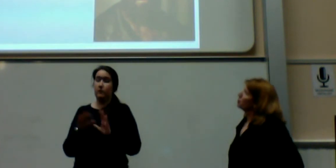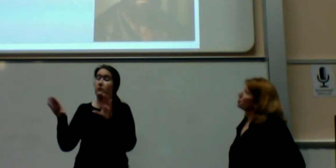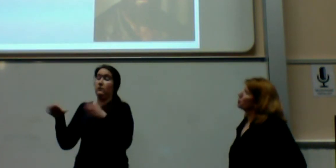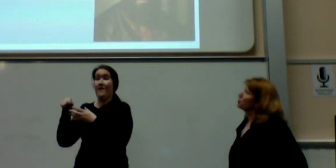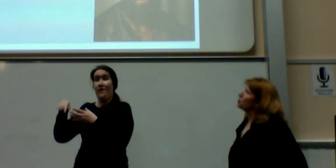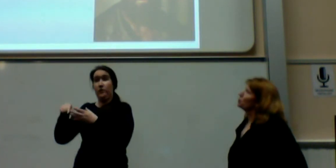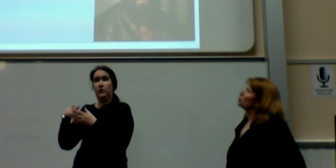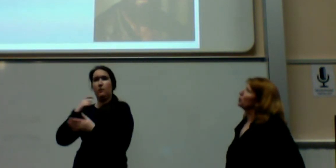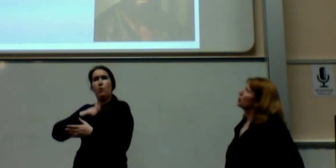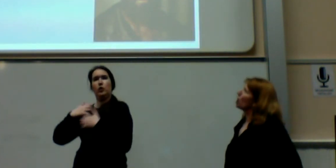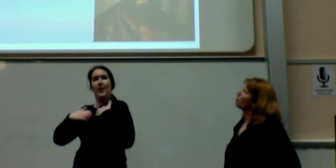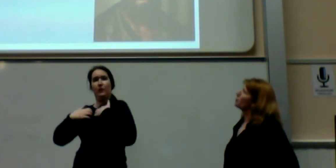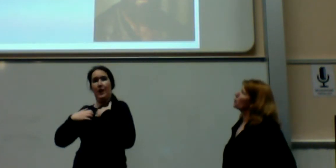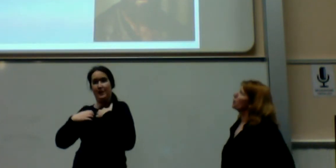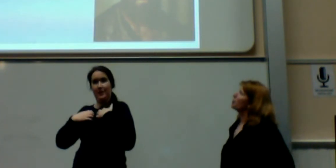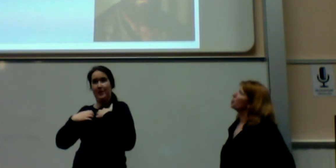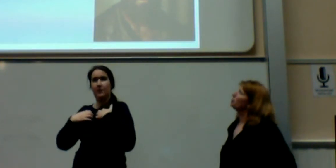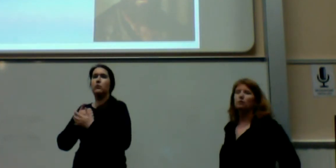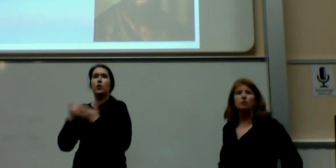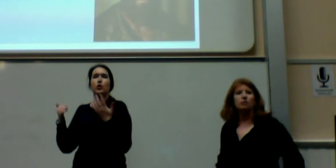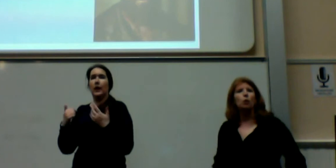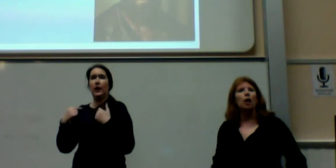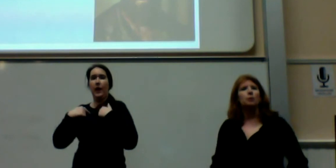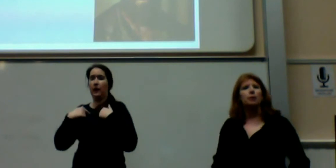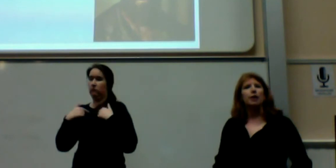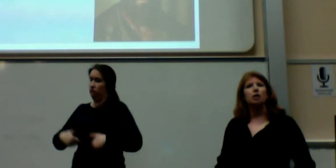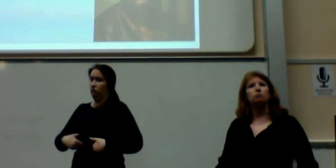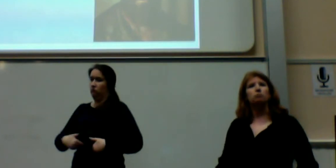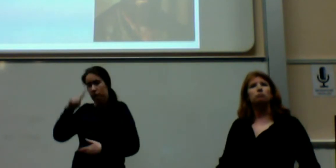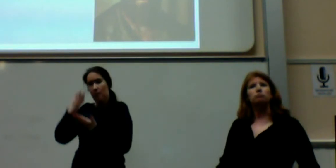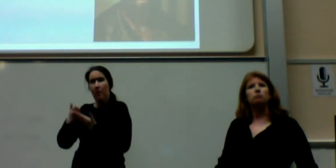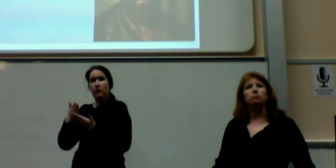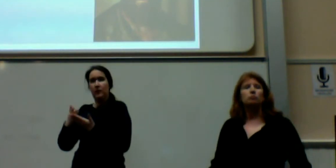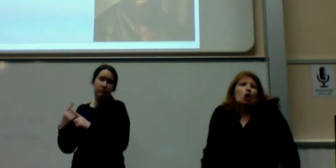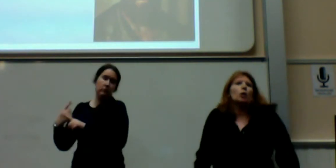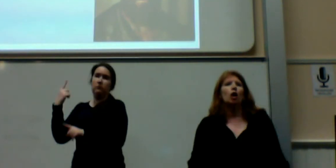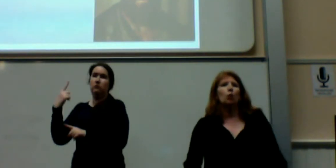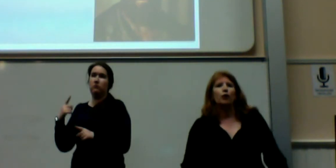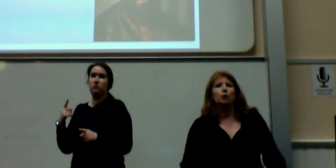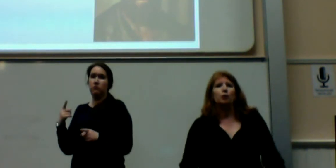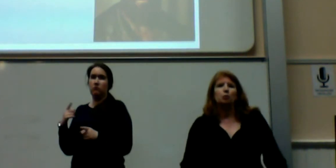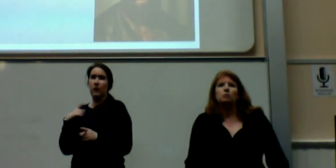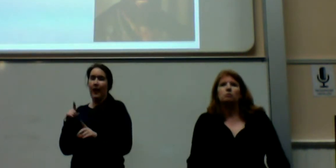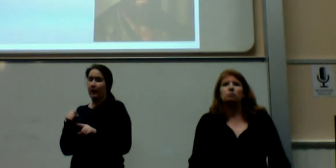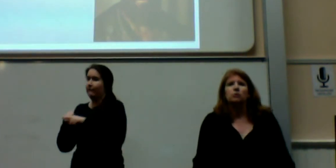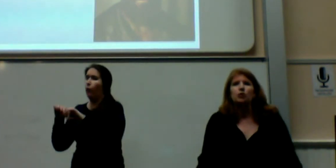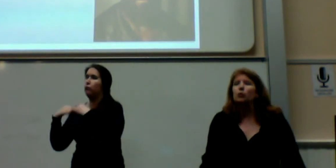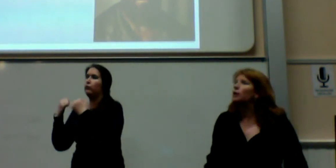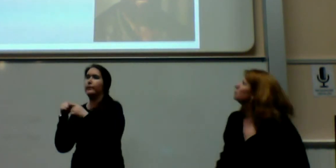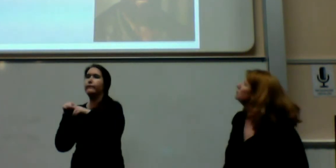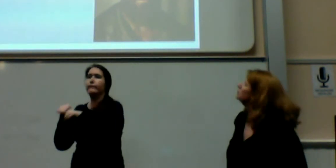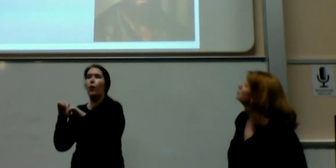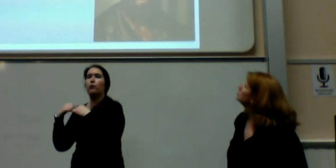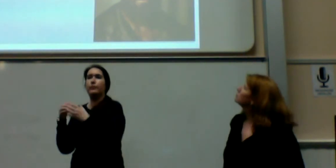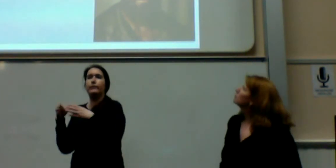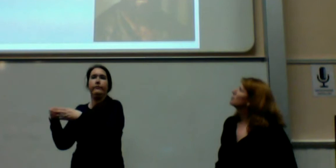Personal interest is usually an arbitrary, compulsive cooperation. Go along with the group, if you will.